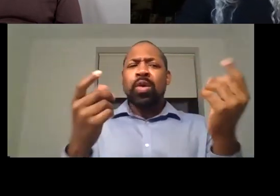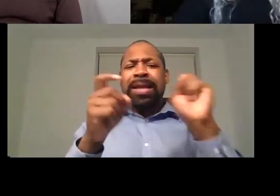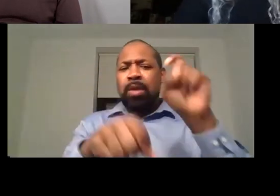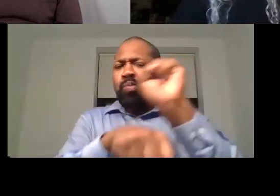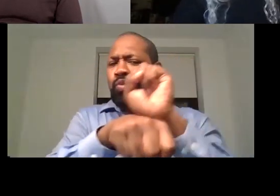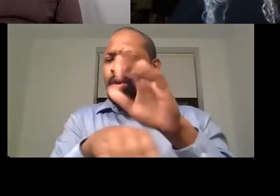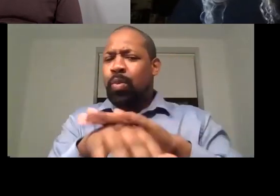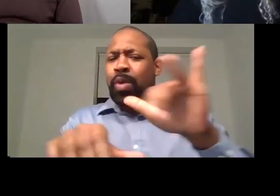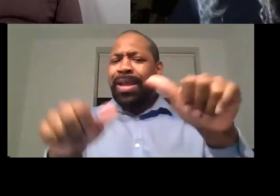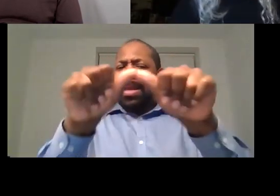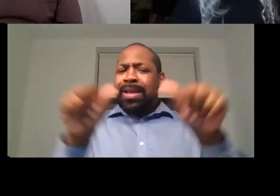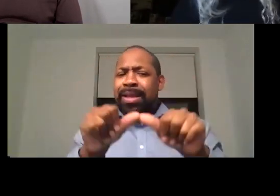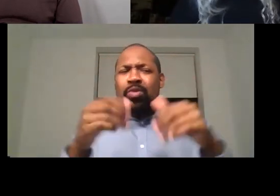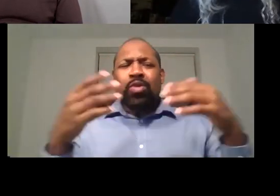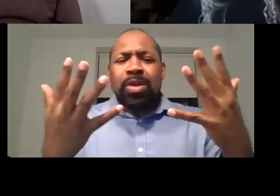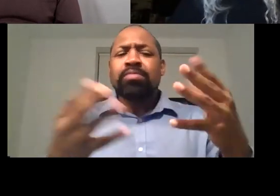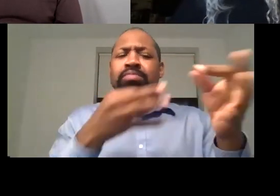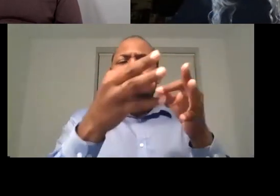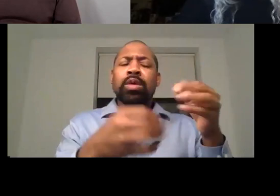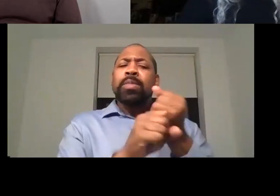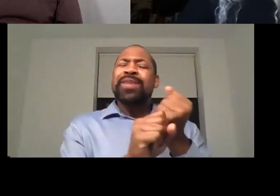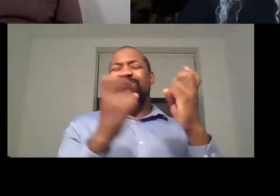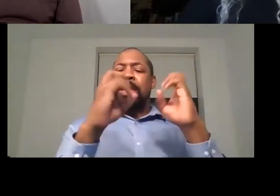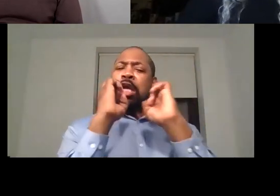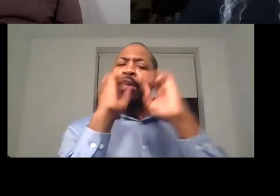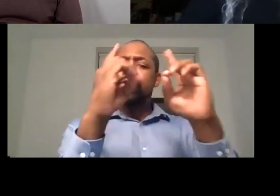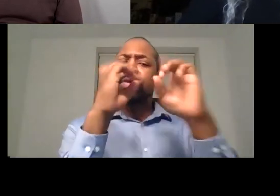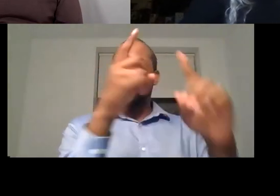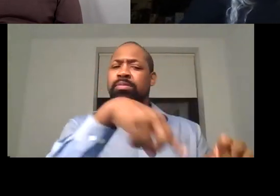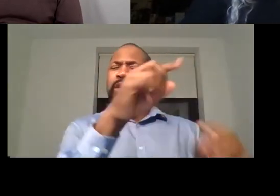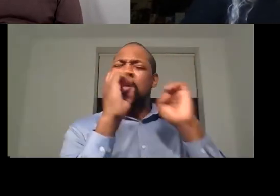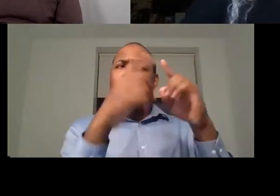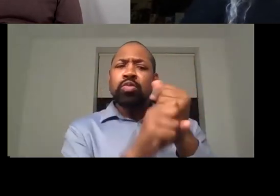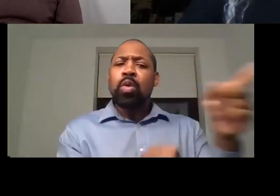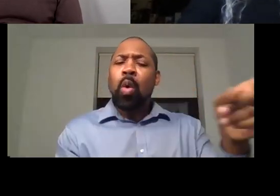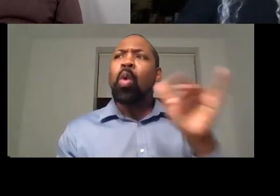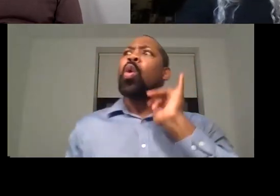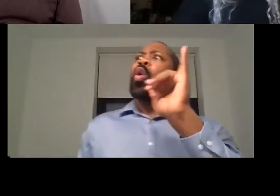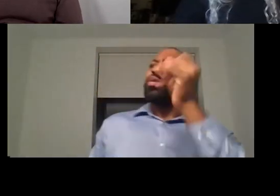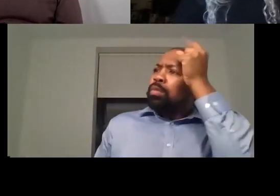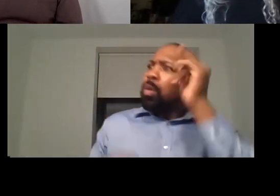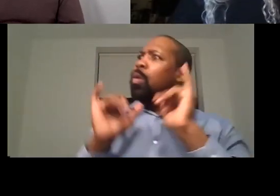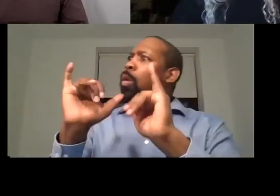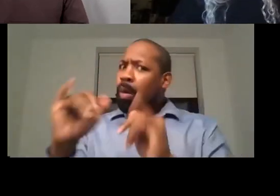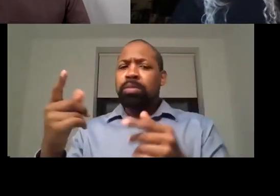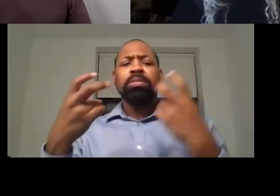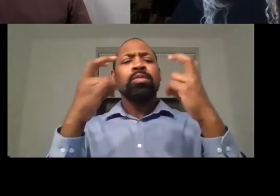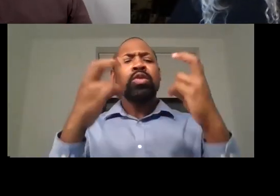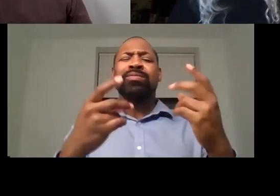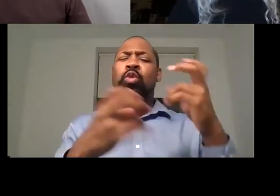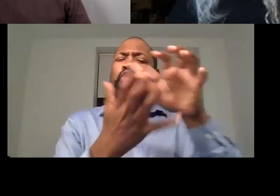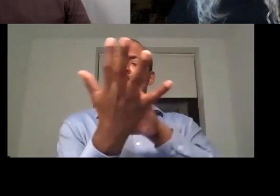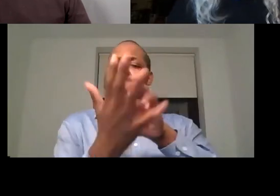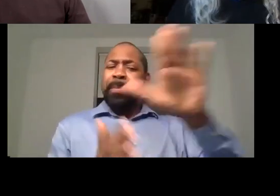agencies, and to explain what our point of view is, what we're working on, what areas we're interested in, educate them. When they